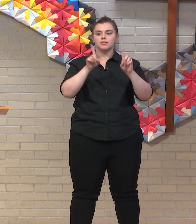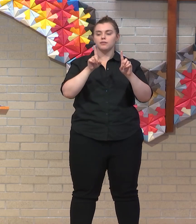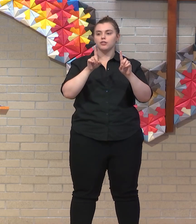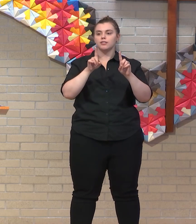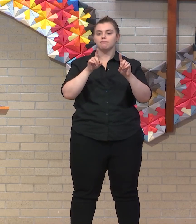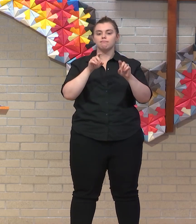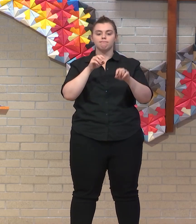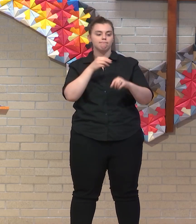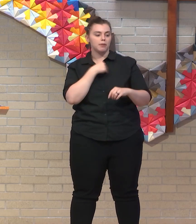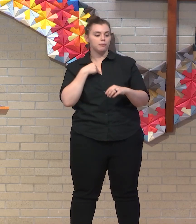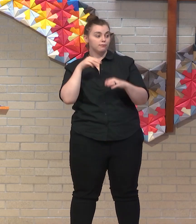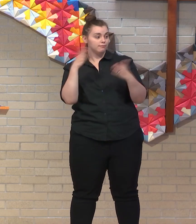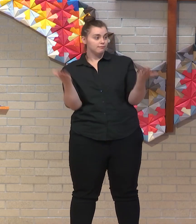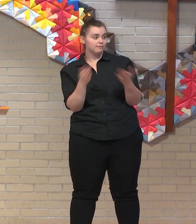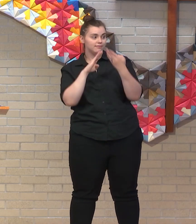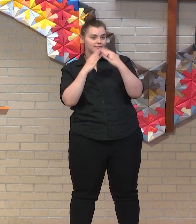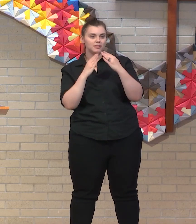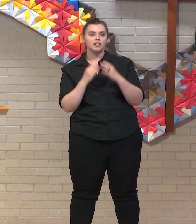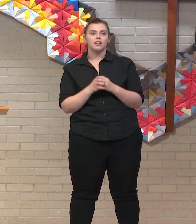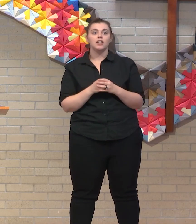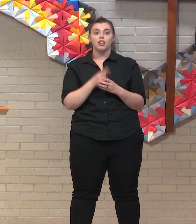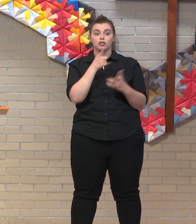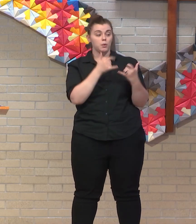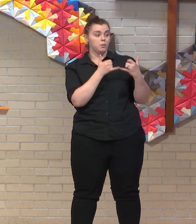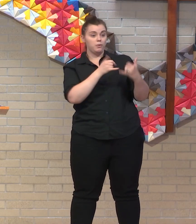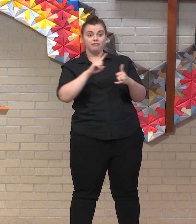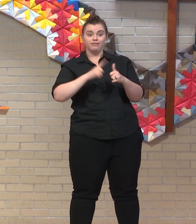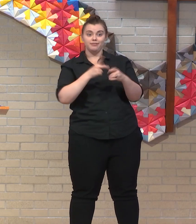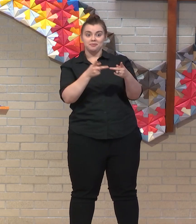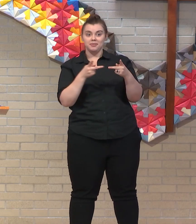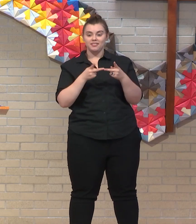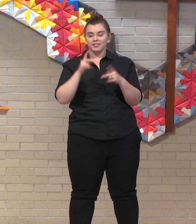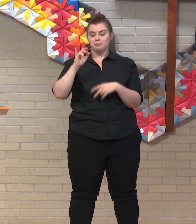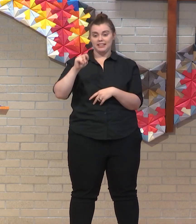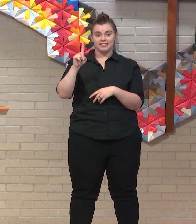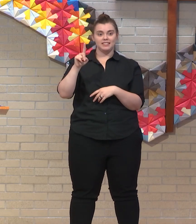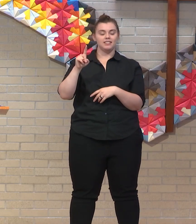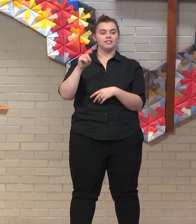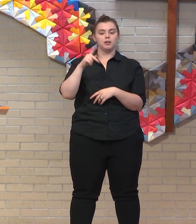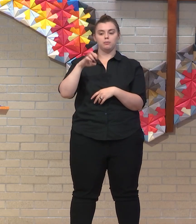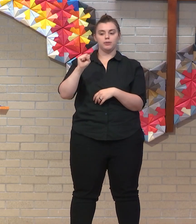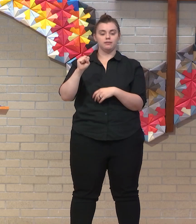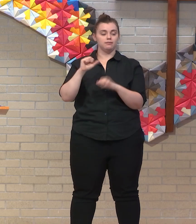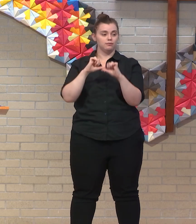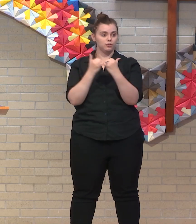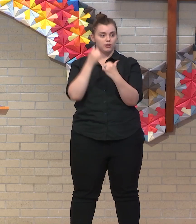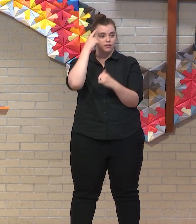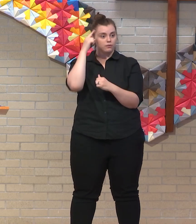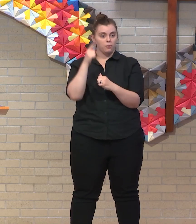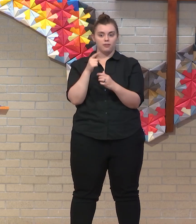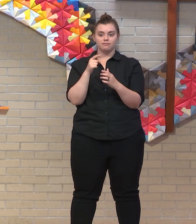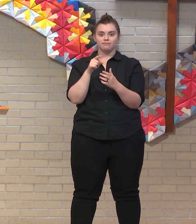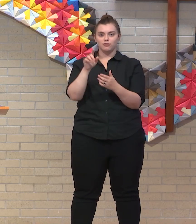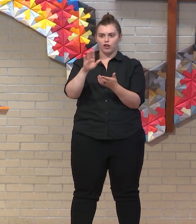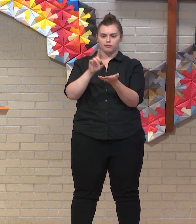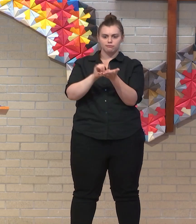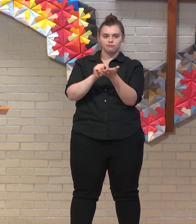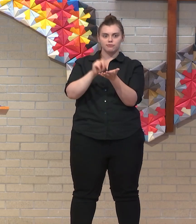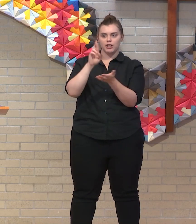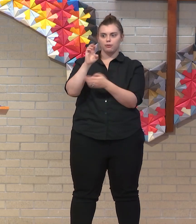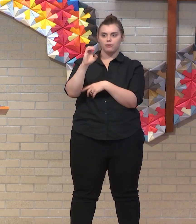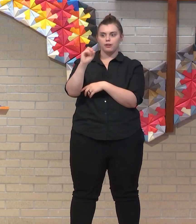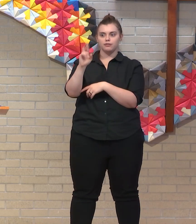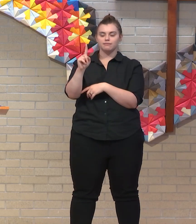of our community. Jakira was awarded first place from the Indiana Collegiate Press Association for a feature news article in the